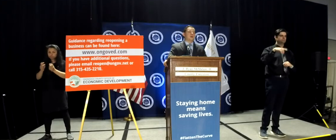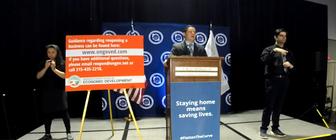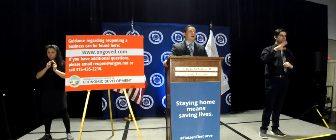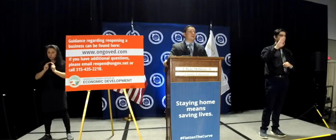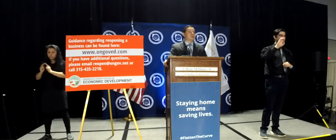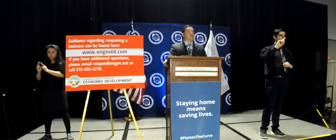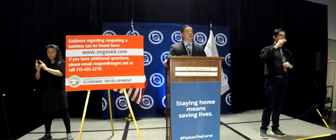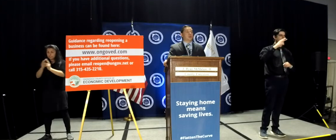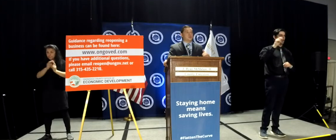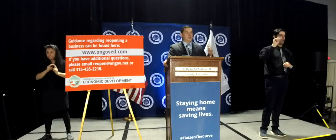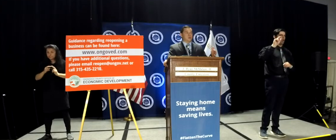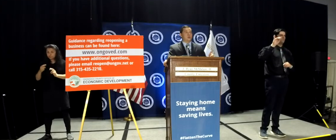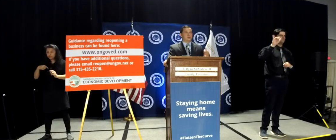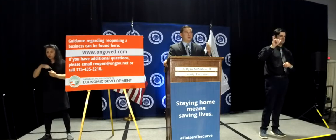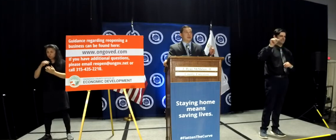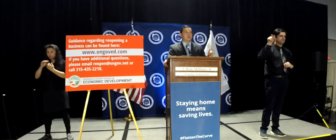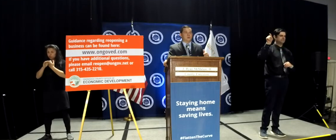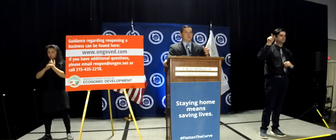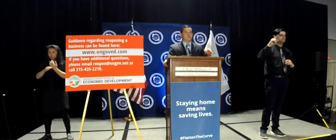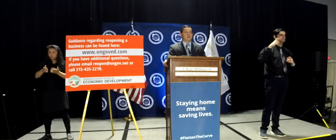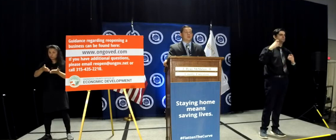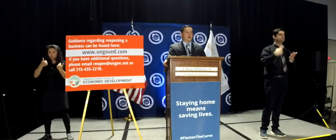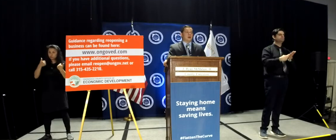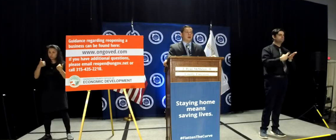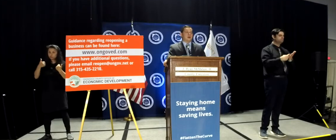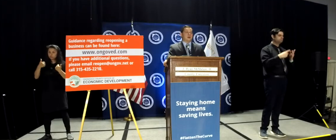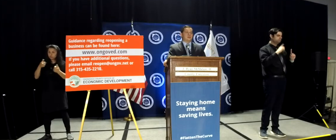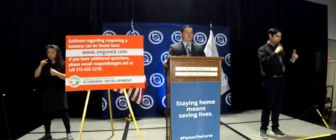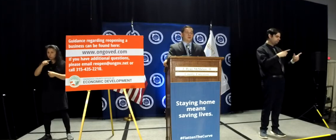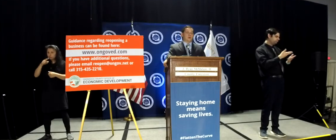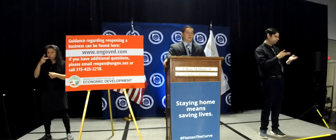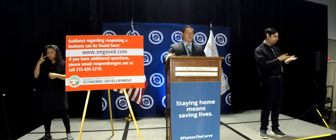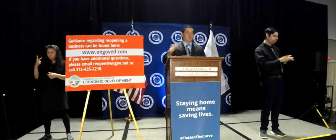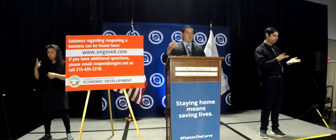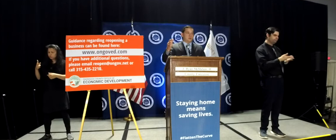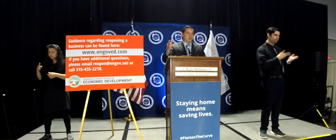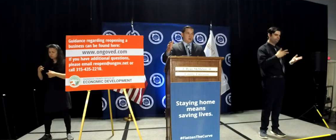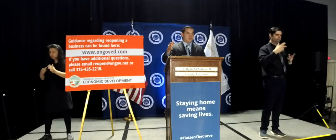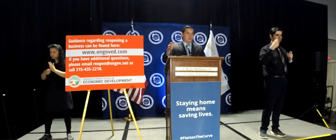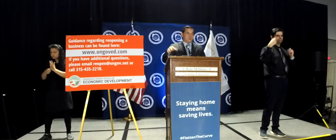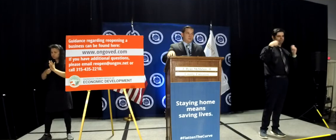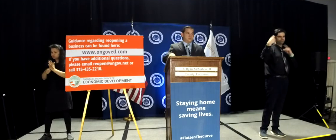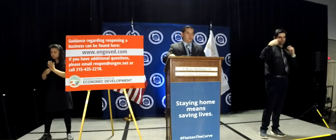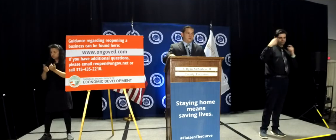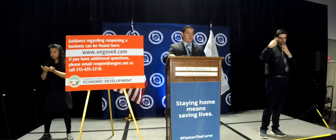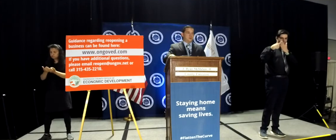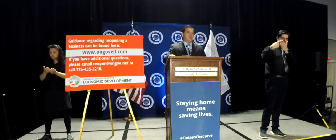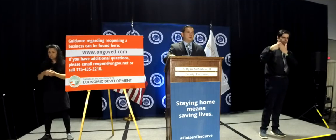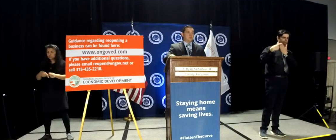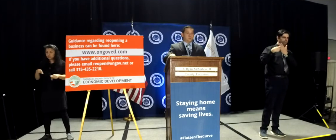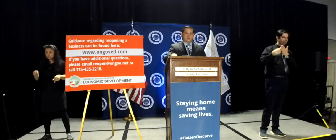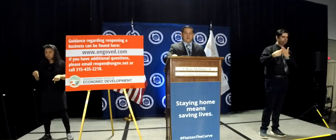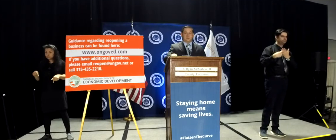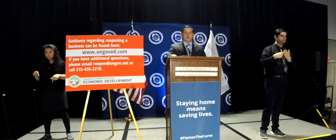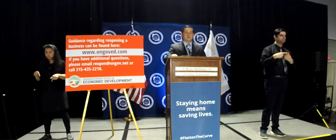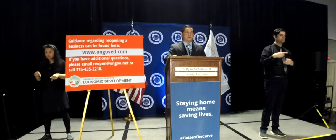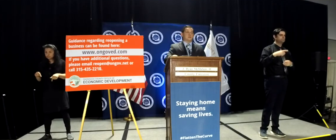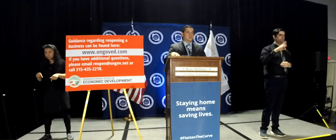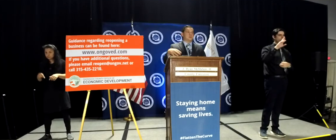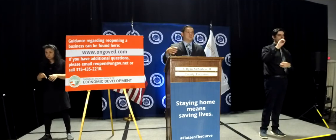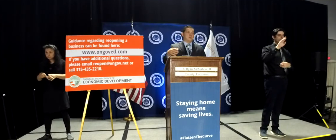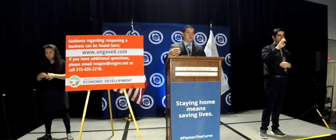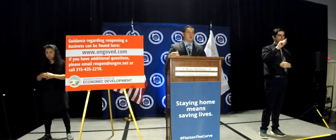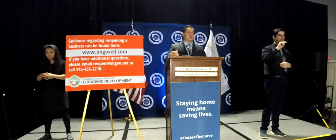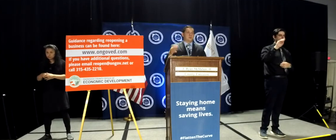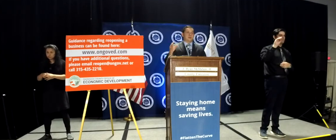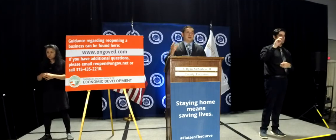for. They assured us they're going to look at those. I think you heard Robert Mojica talk about today in his briefing. We're taking a look at this outdoor